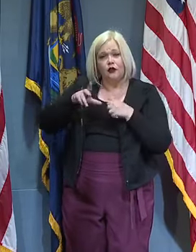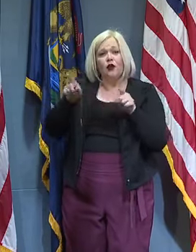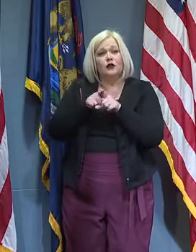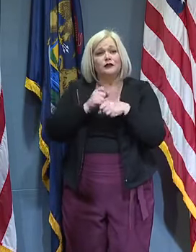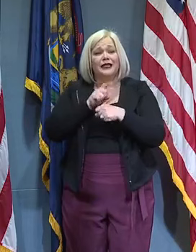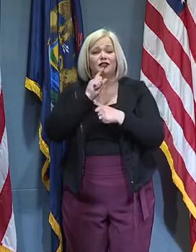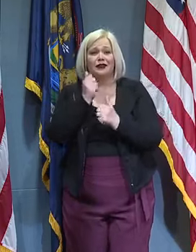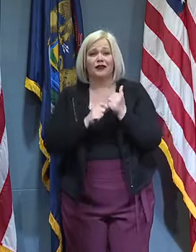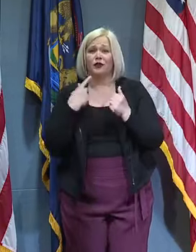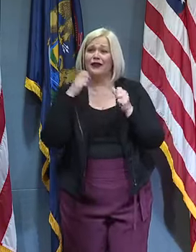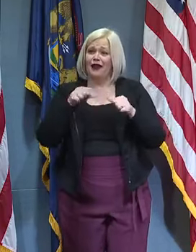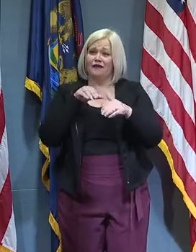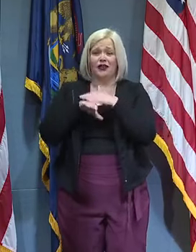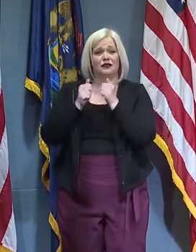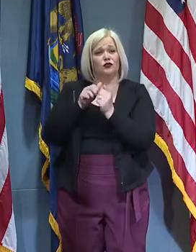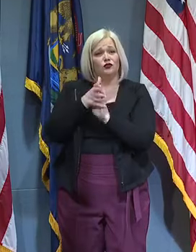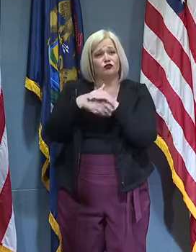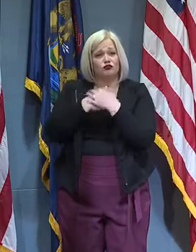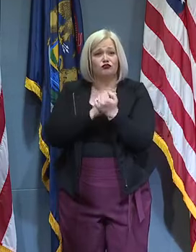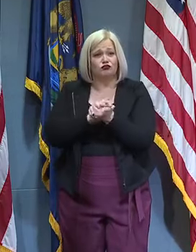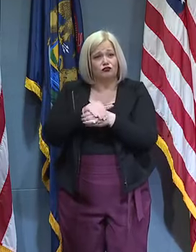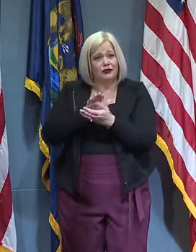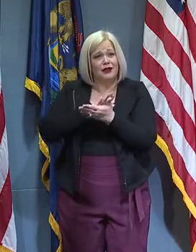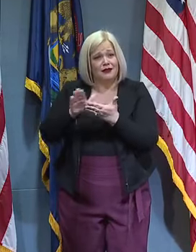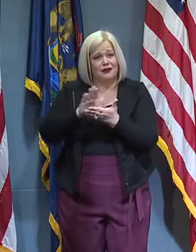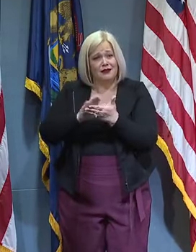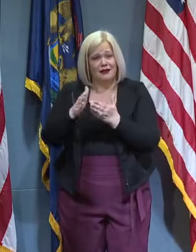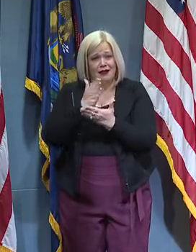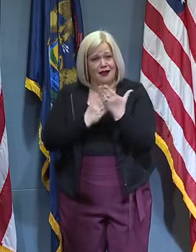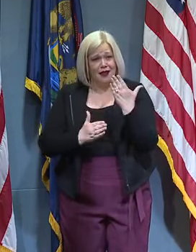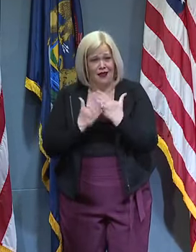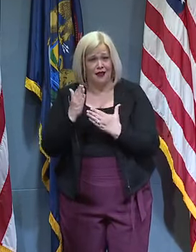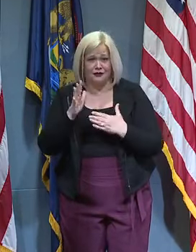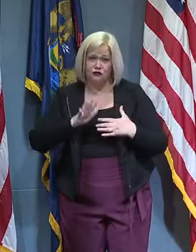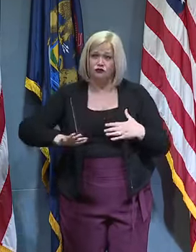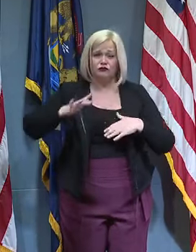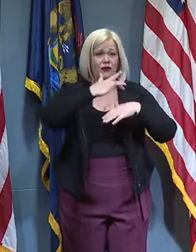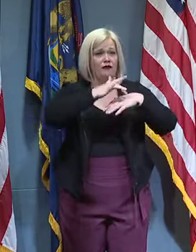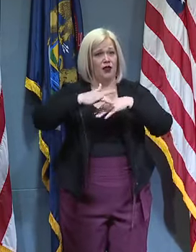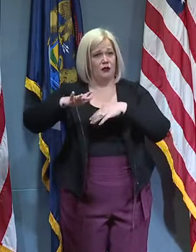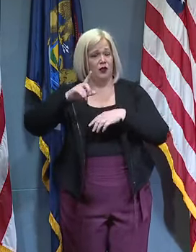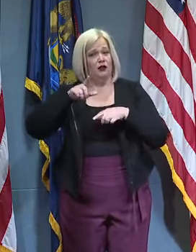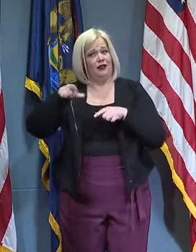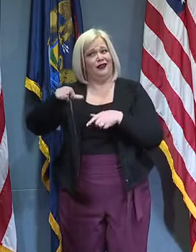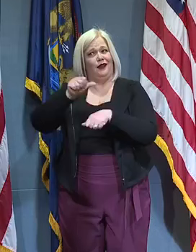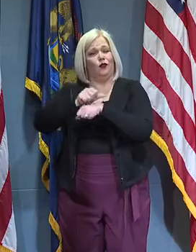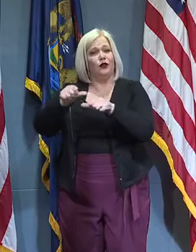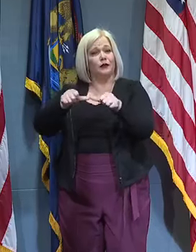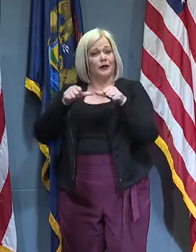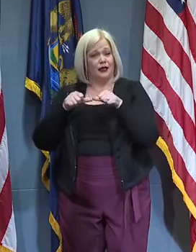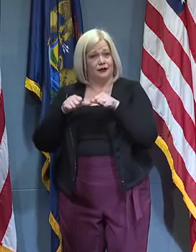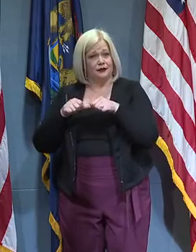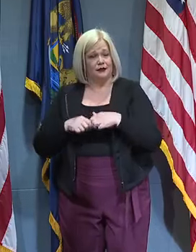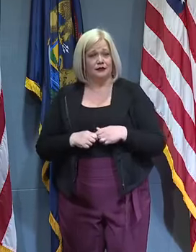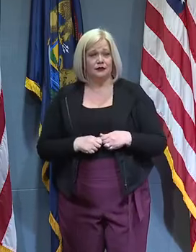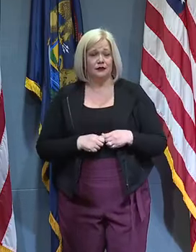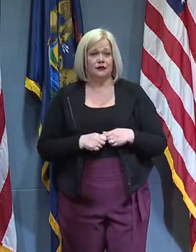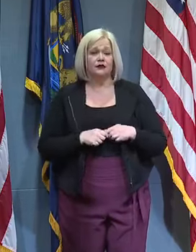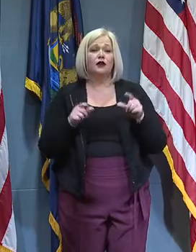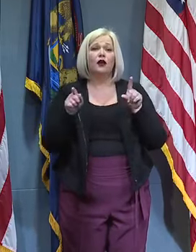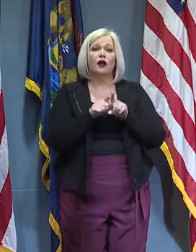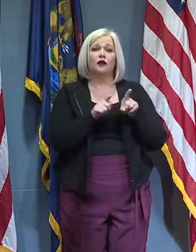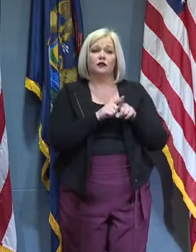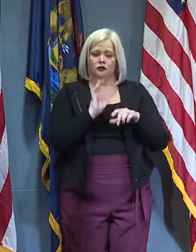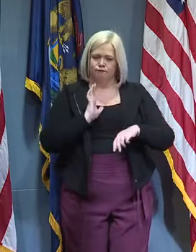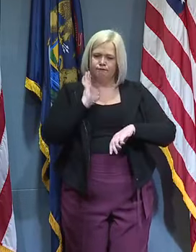or hand sanitizing stations are on the work site. In addition, I've already also signed an executive order that